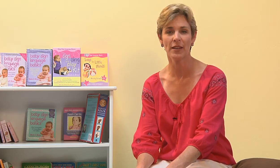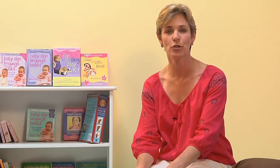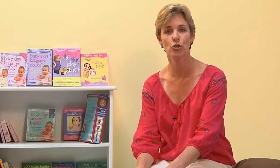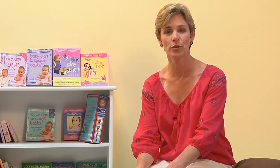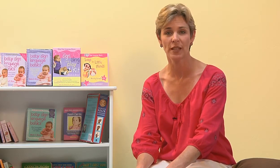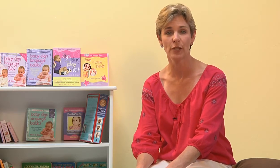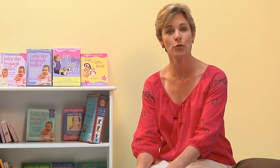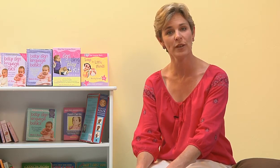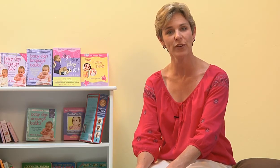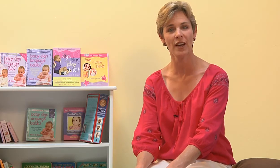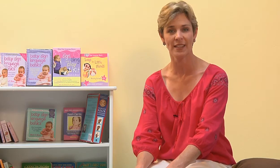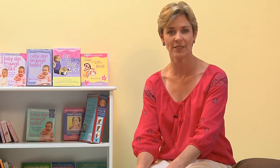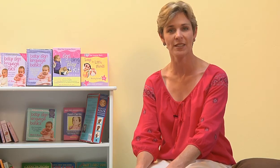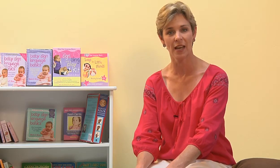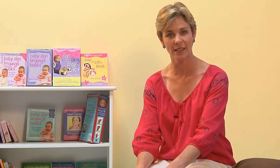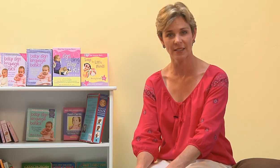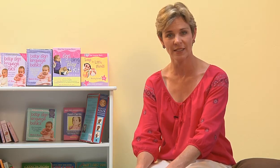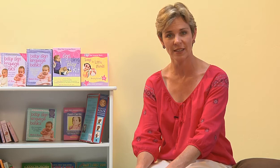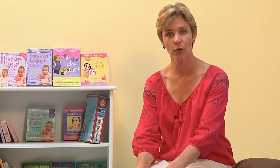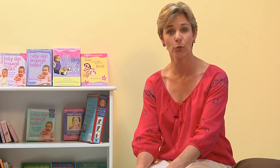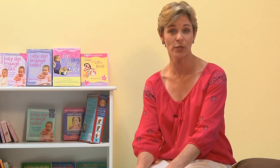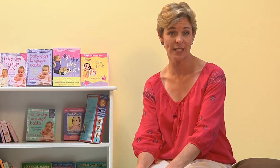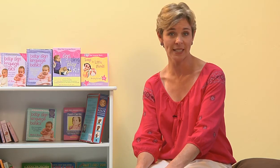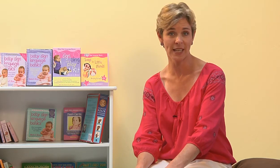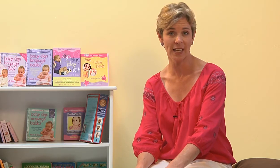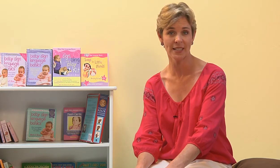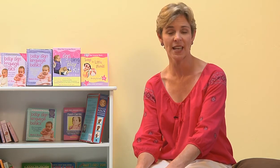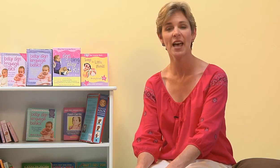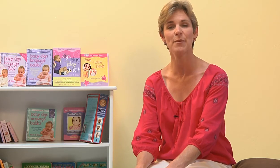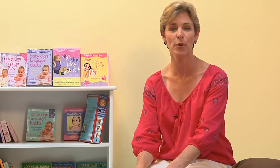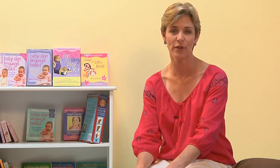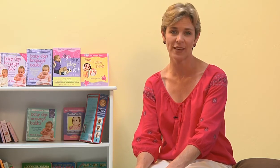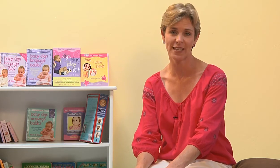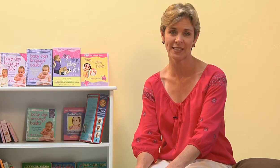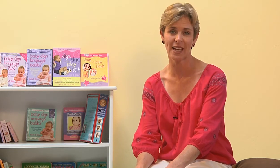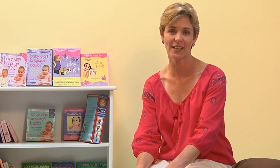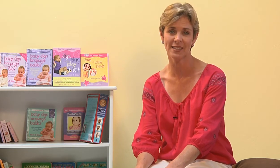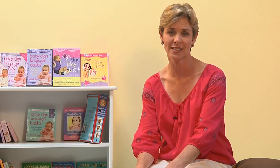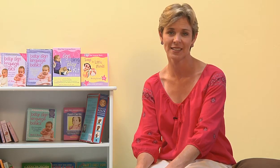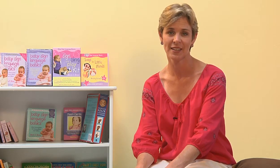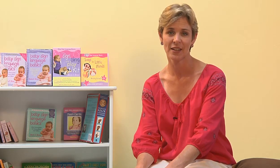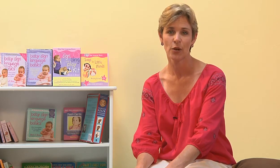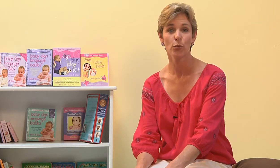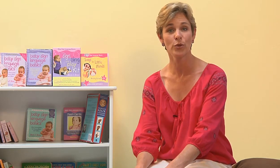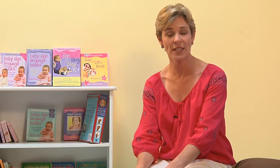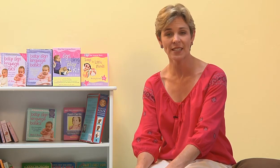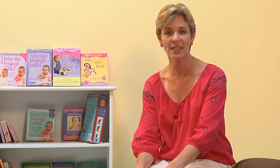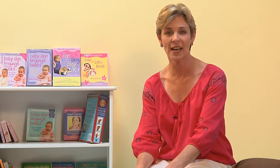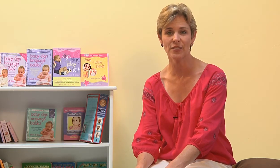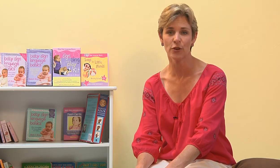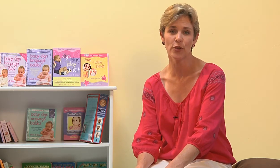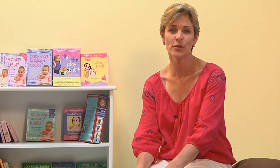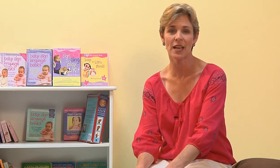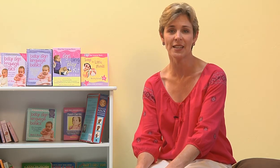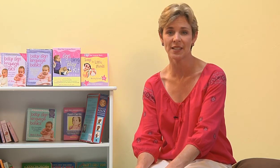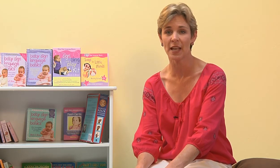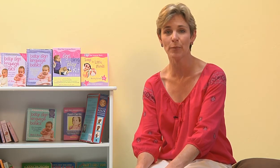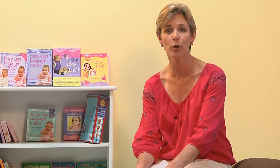recommend choosing 2 different kinds of signs: routine signs and motivating signs. Routine signs are those signs that help your